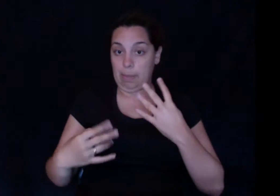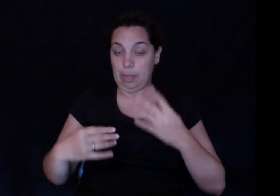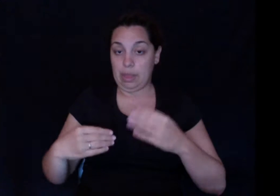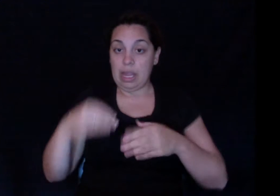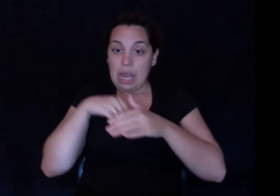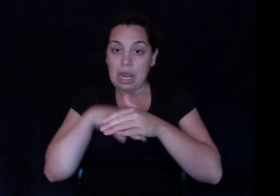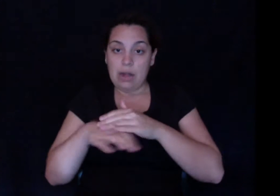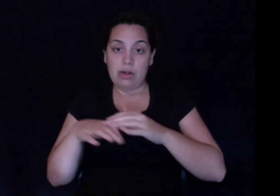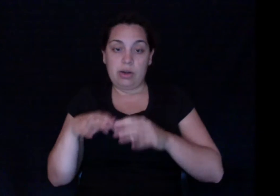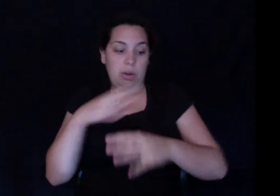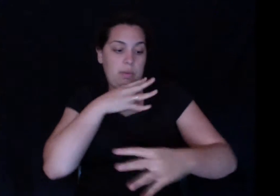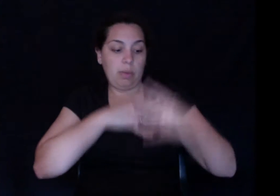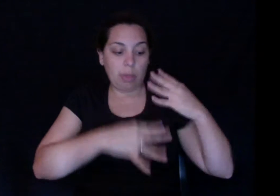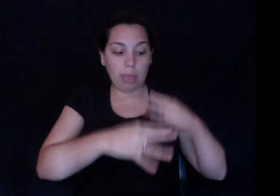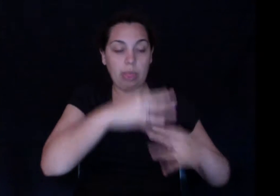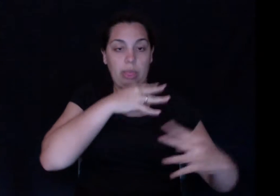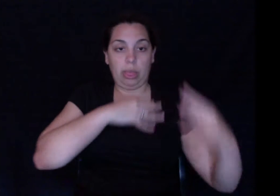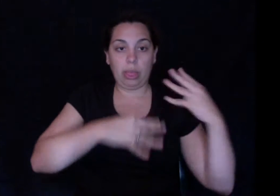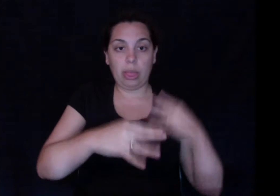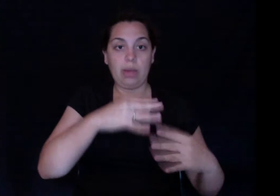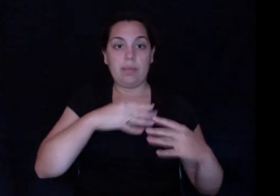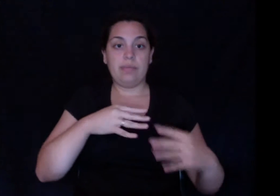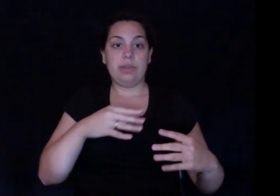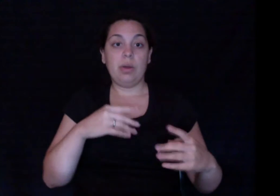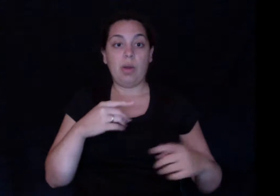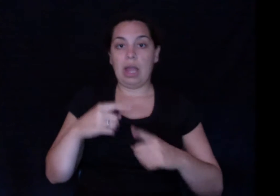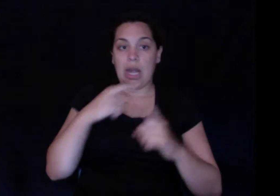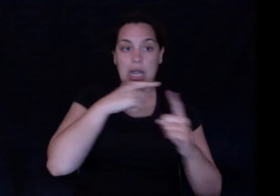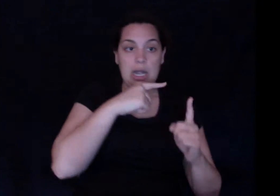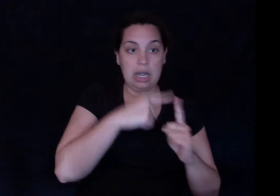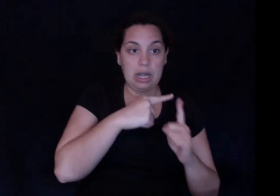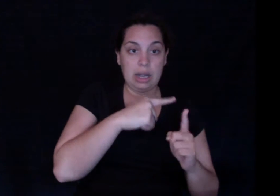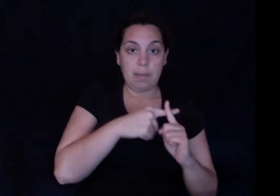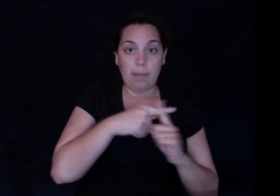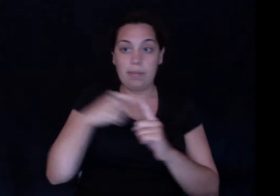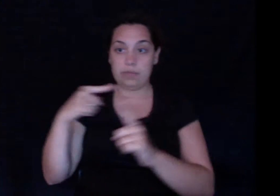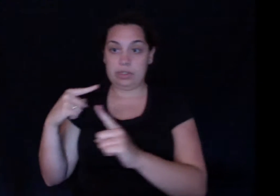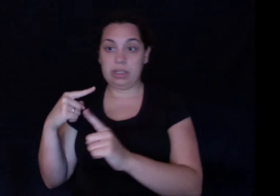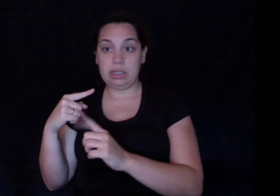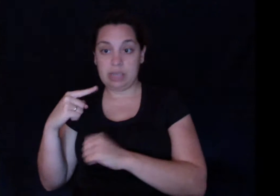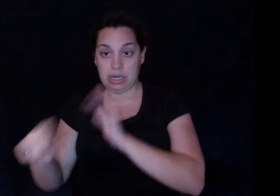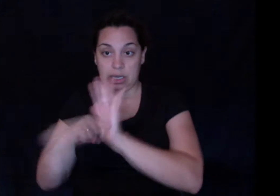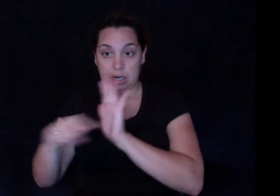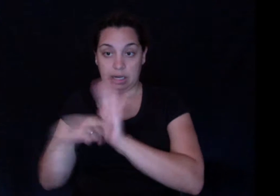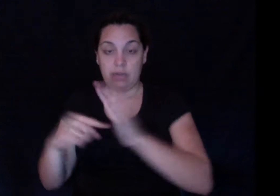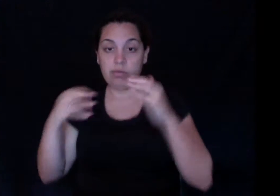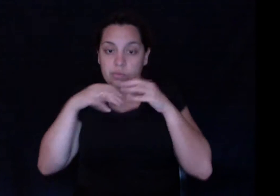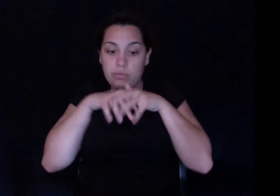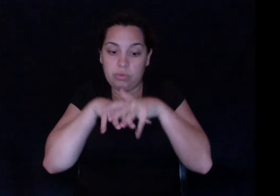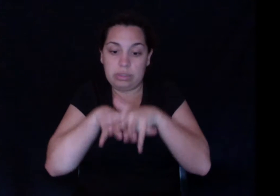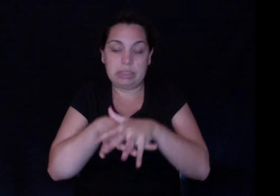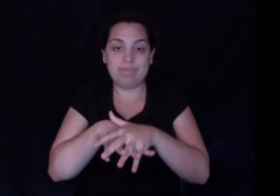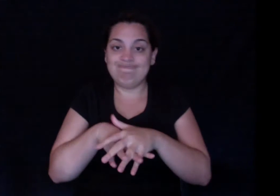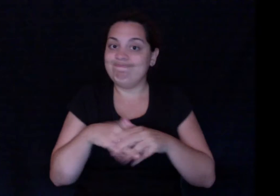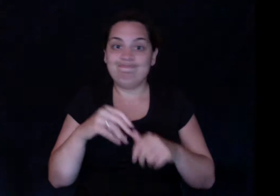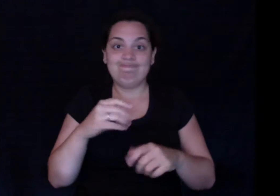a fetus, who is the positive blood group, so that could be caused, for example, by her partner being a positive blood group. So